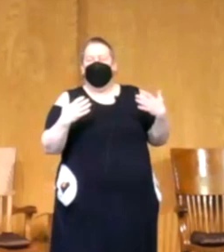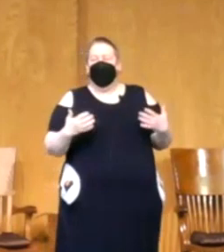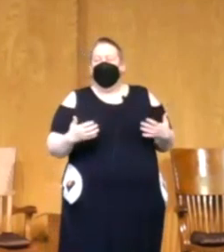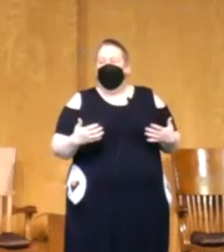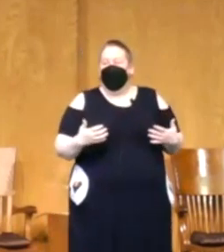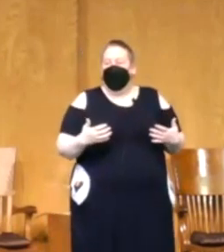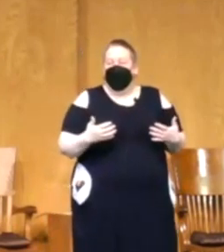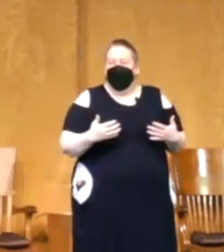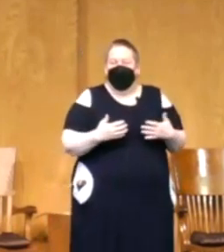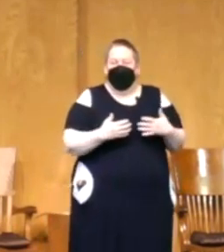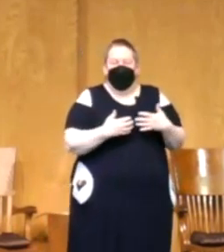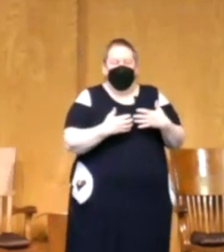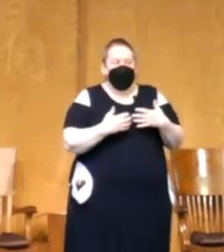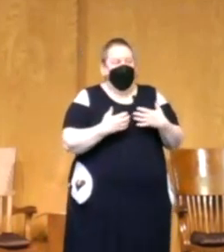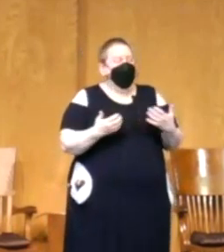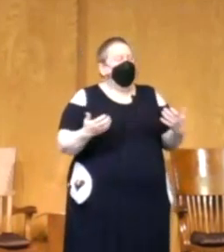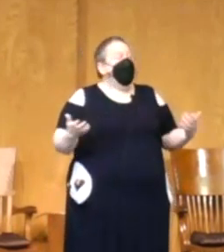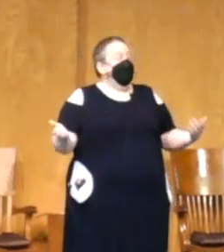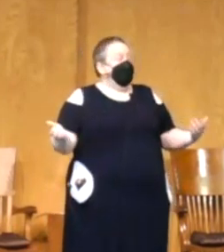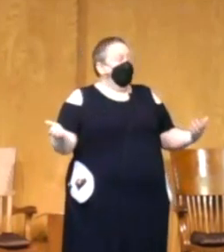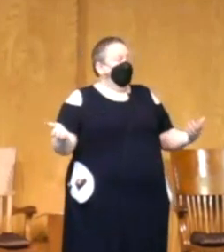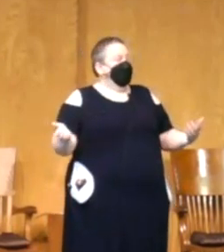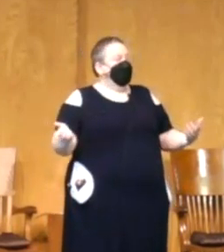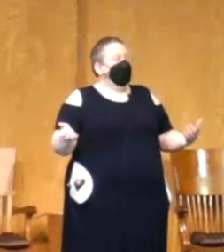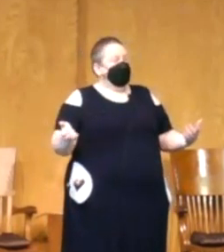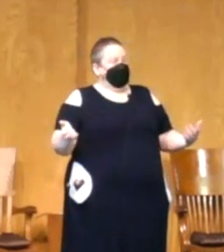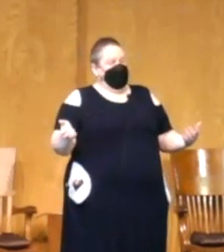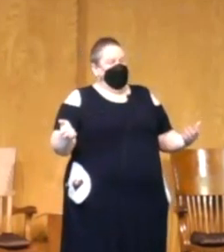of belief, of it all.